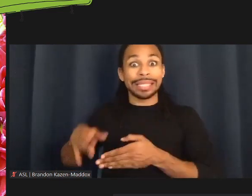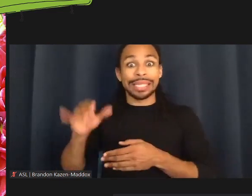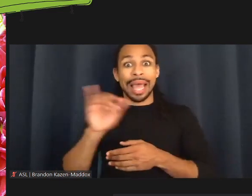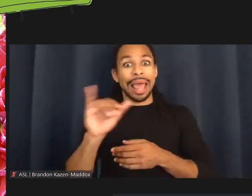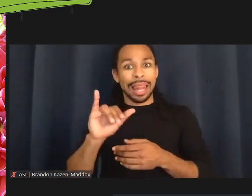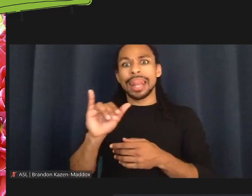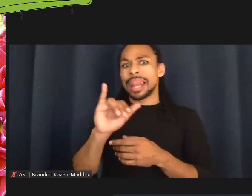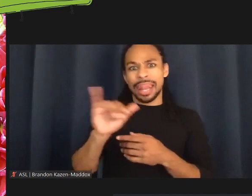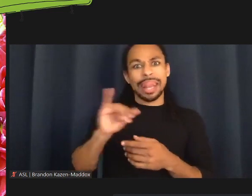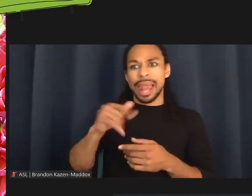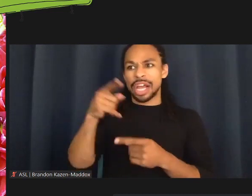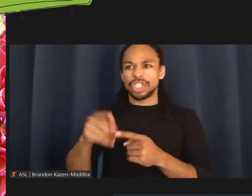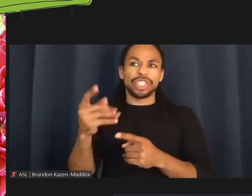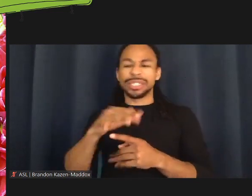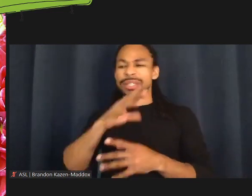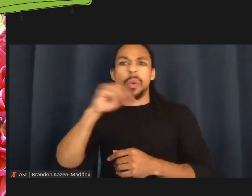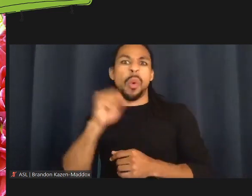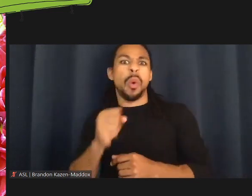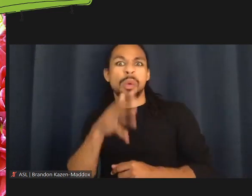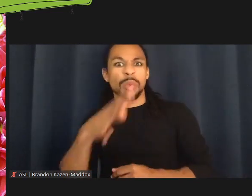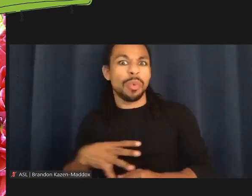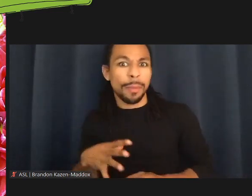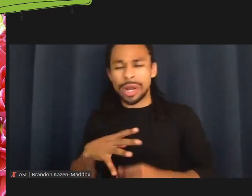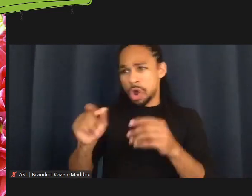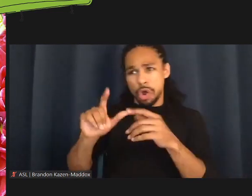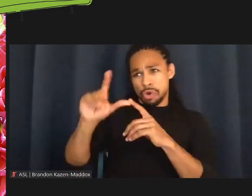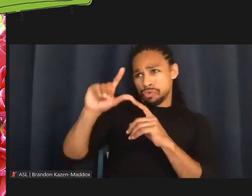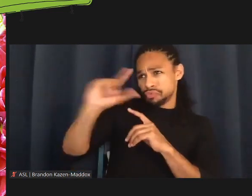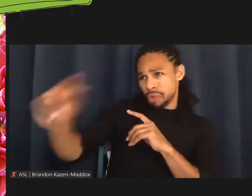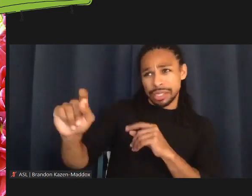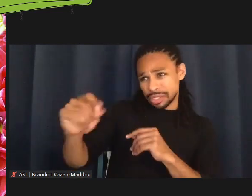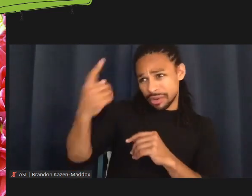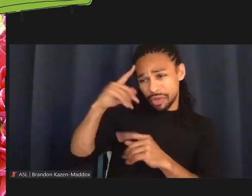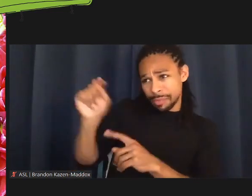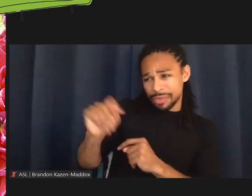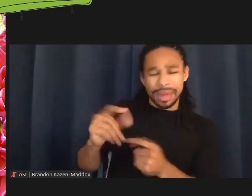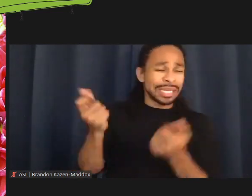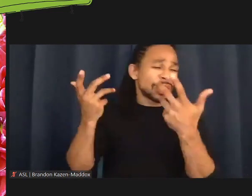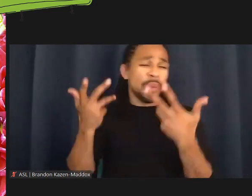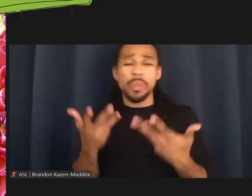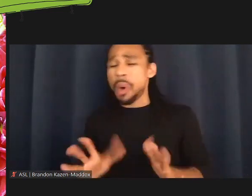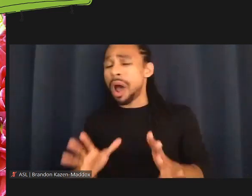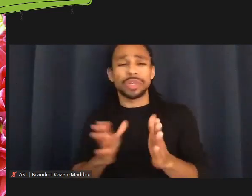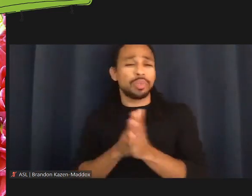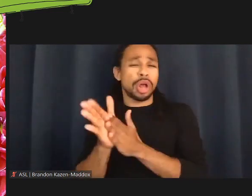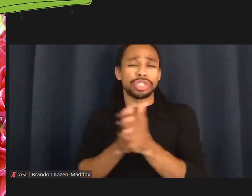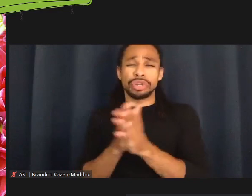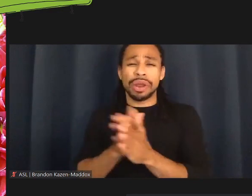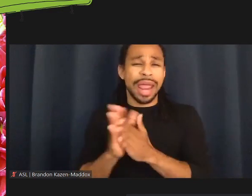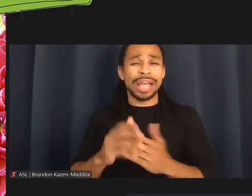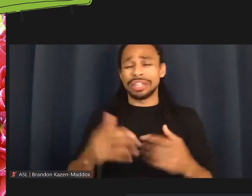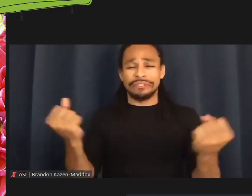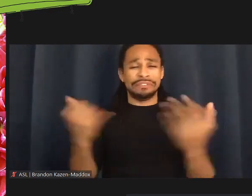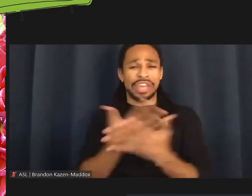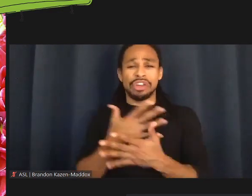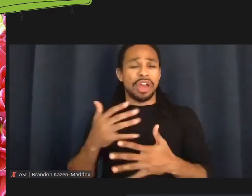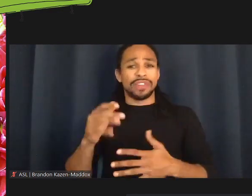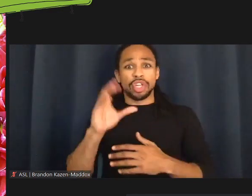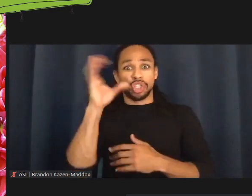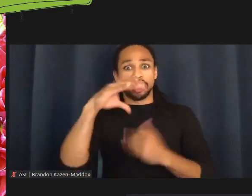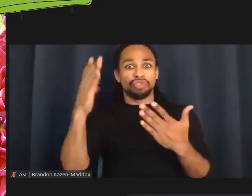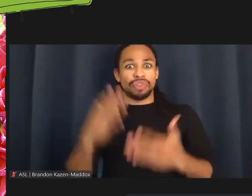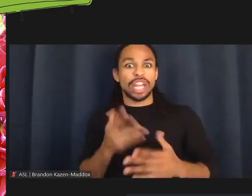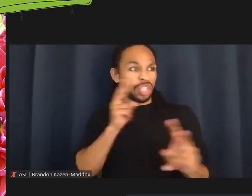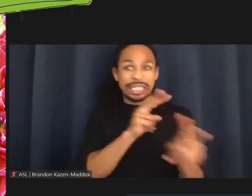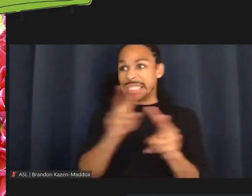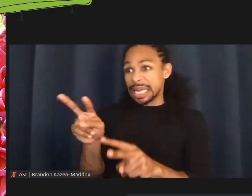in a baggy shirt, goes beeline for that stall, doesn't want to wash their hands for fear of strangers to scrape off stairs in daydreams the next day